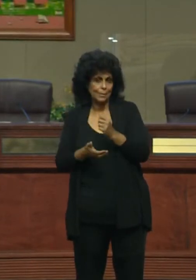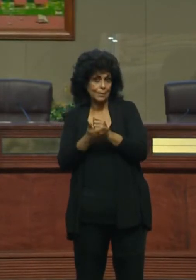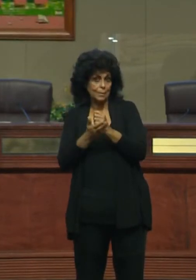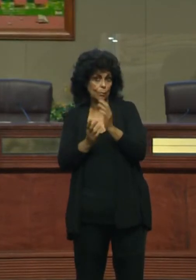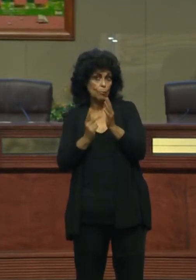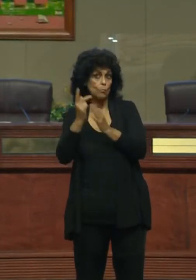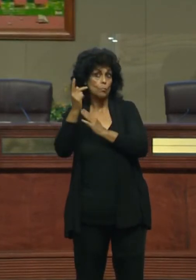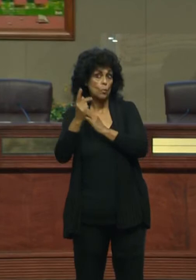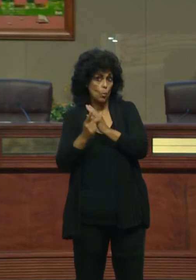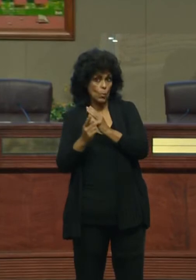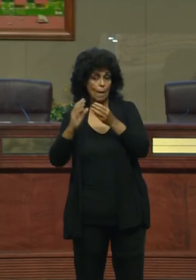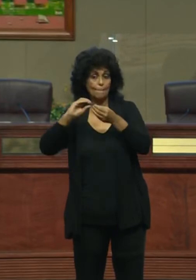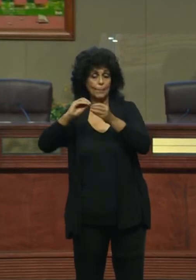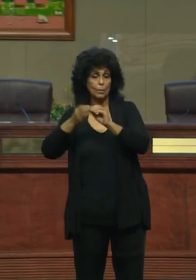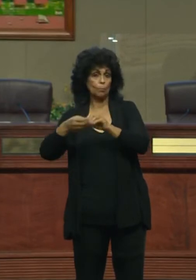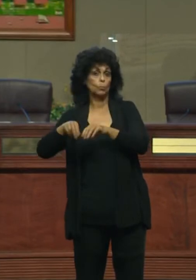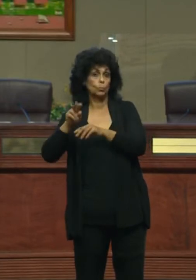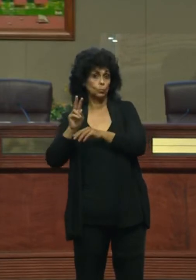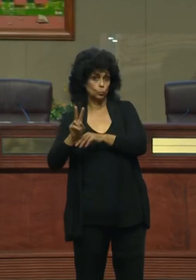Program 2.